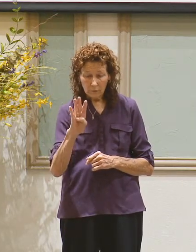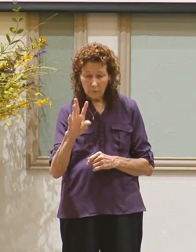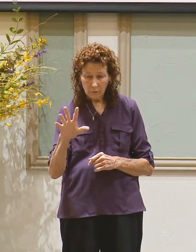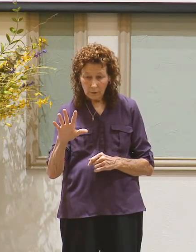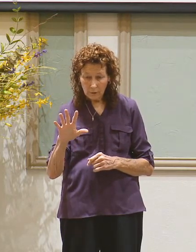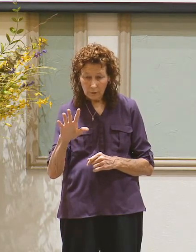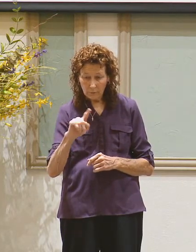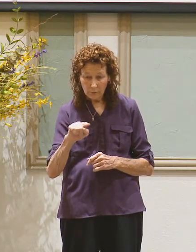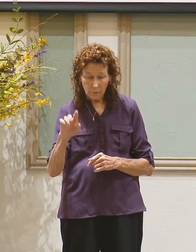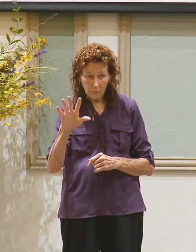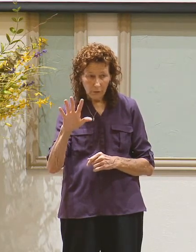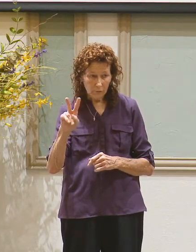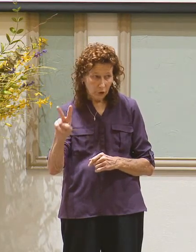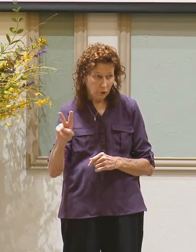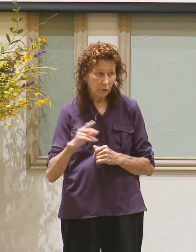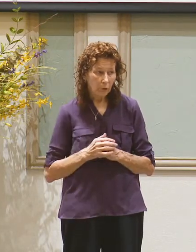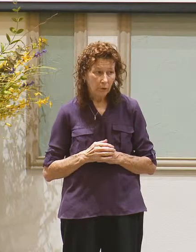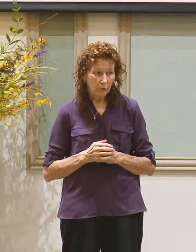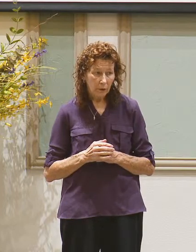45 through 52.